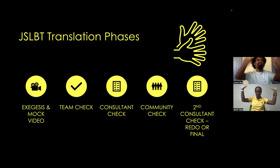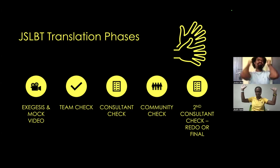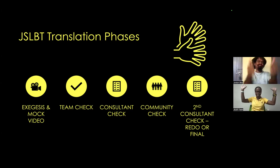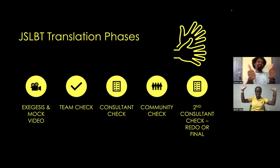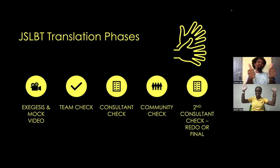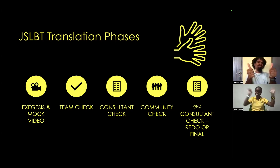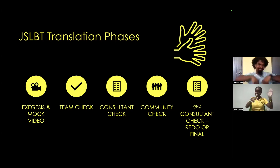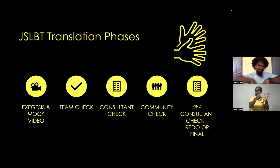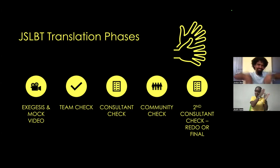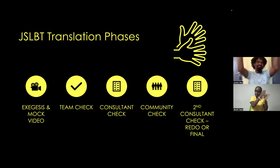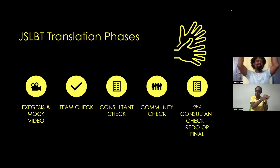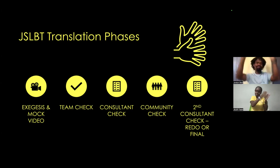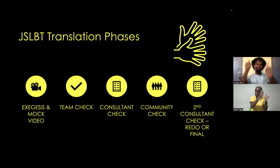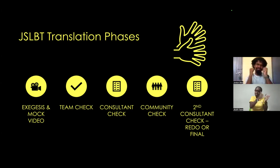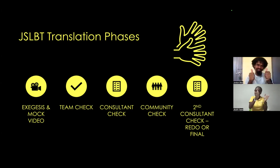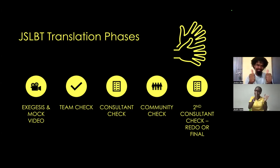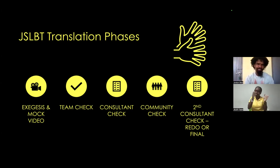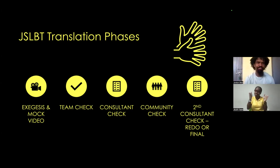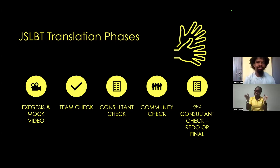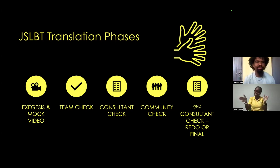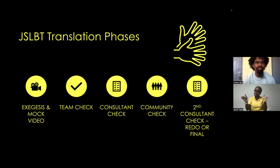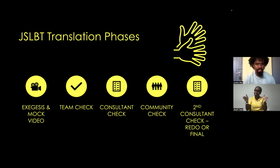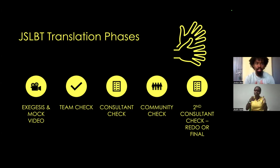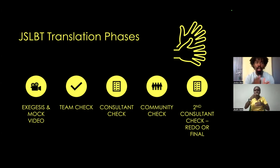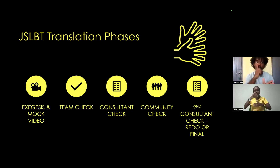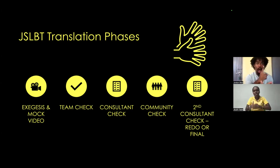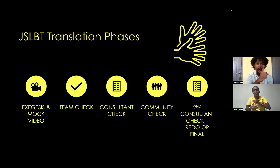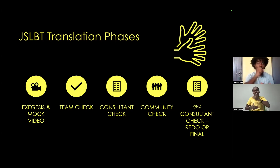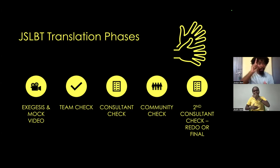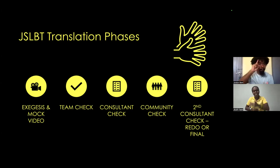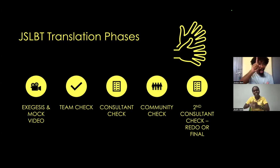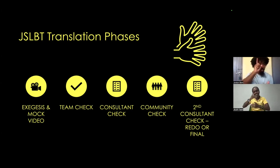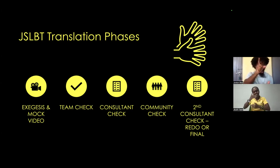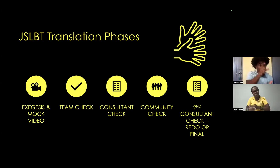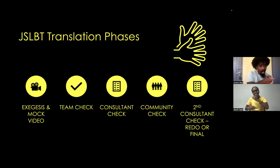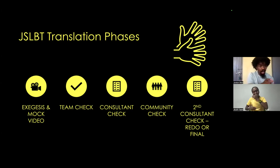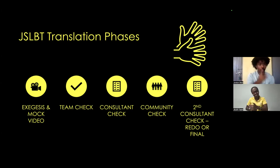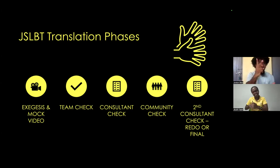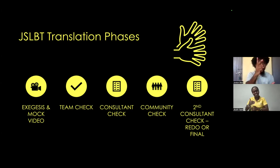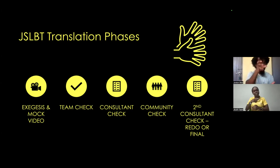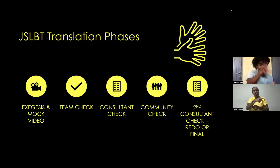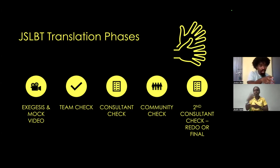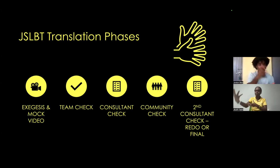finally approved. So that's the step-by-step process that took us the length of time that it